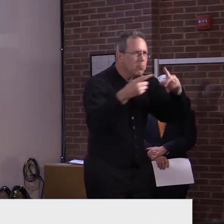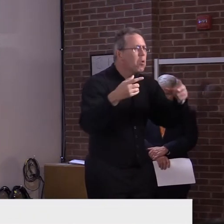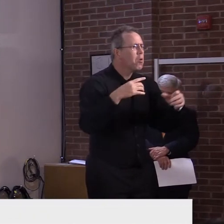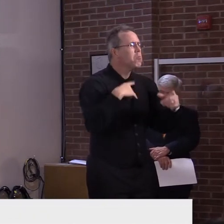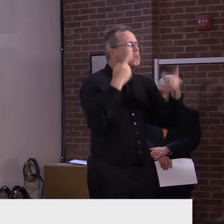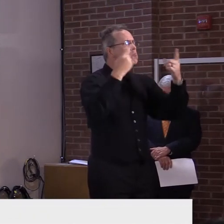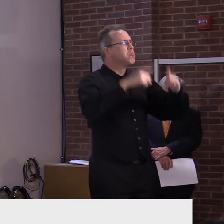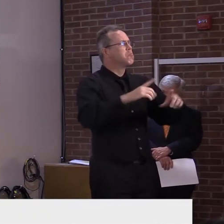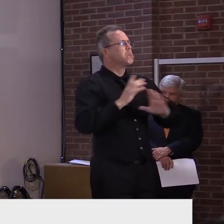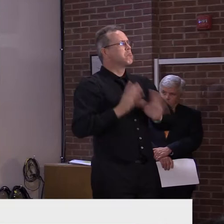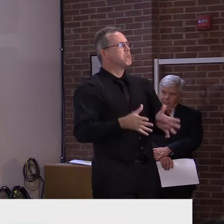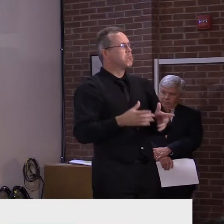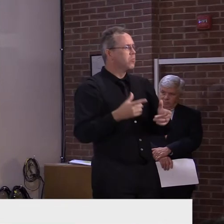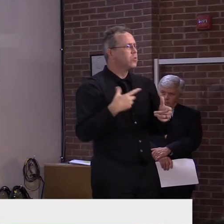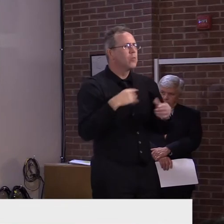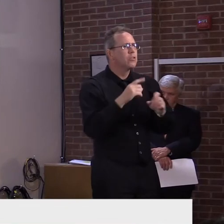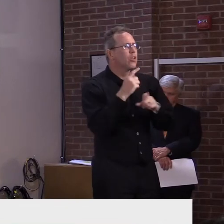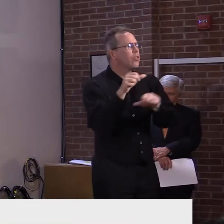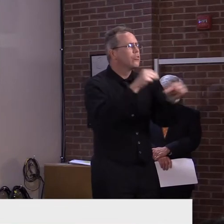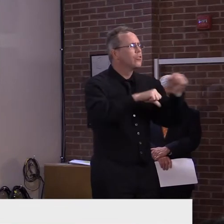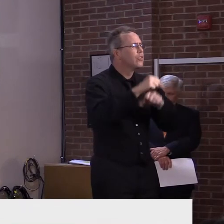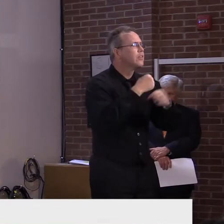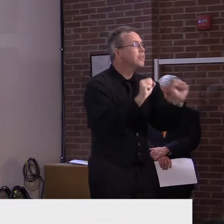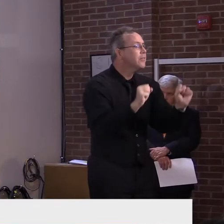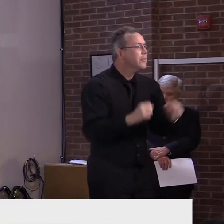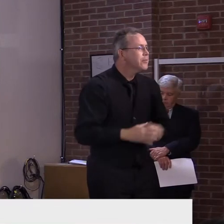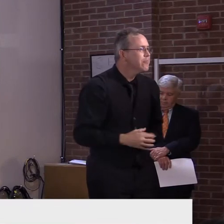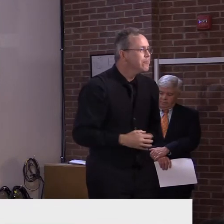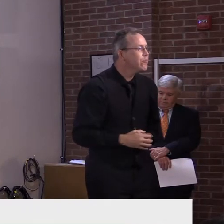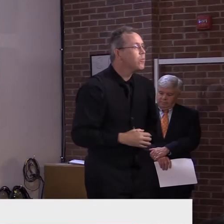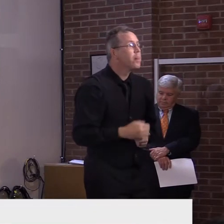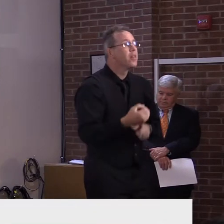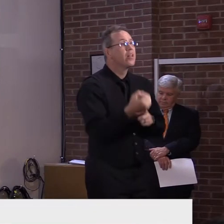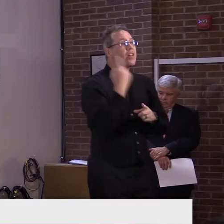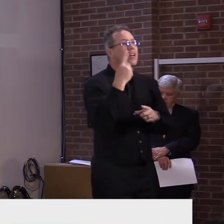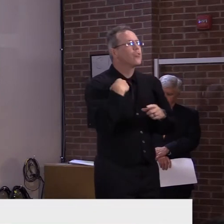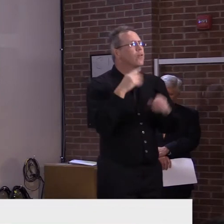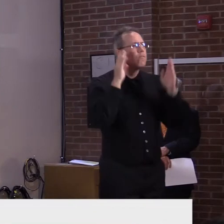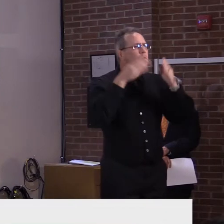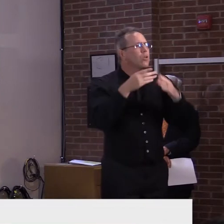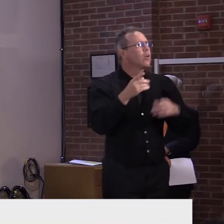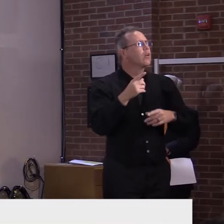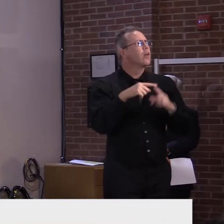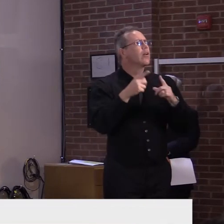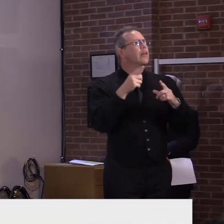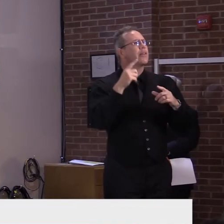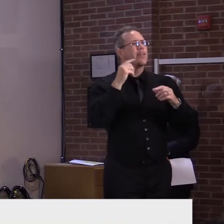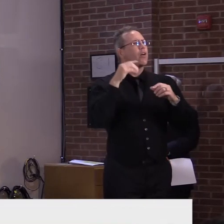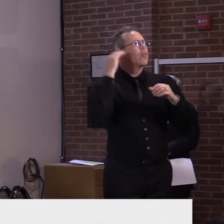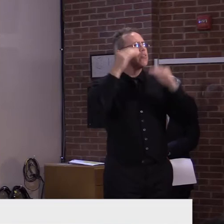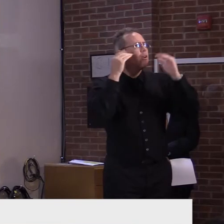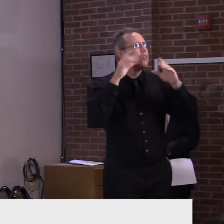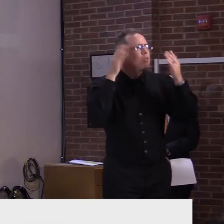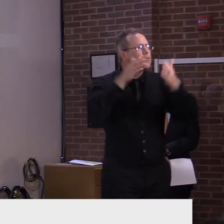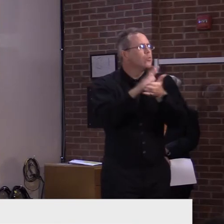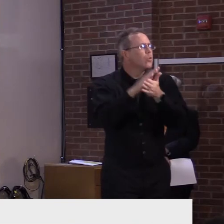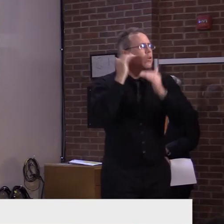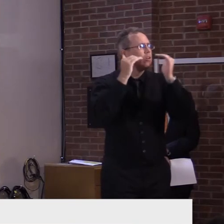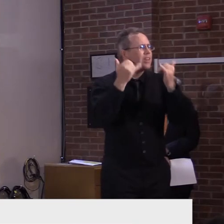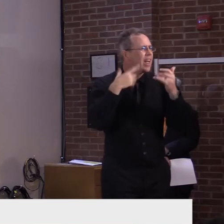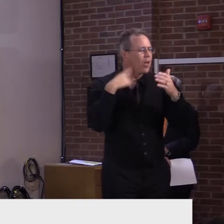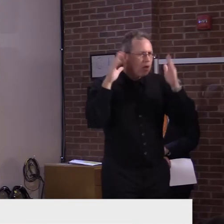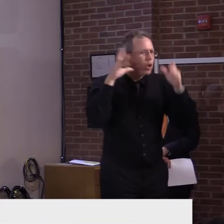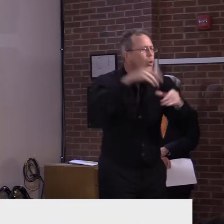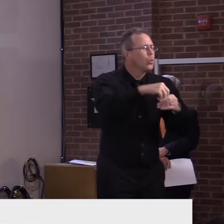Unlike last year, this year we are including students in the surveillance testing. This means we will be conducting a lot more testing, which will no doubt lead to